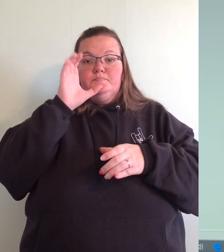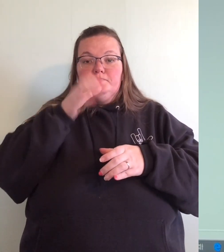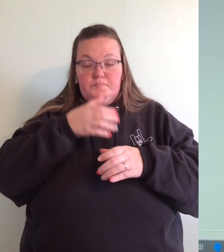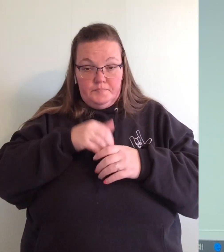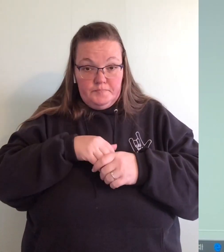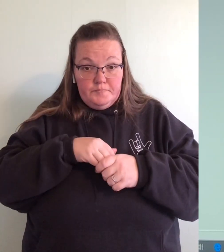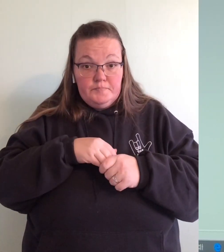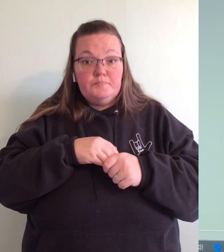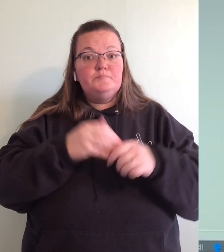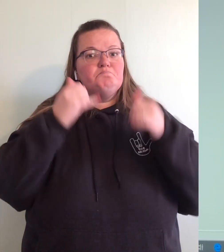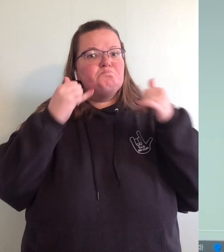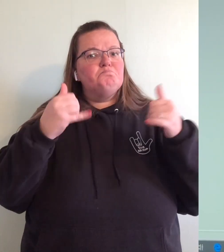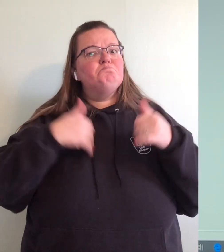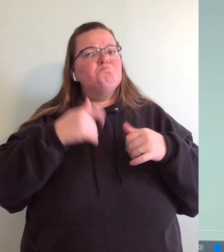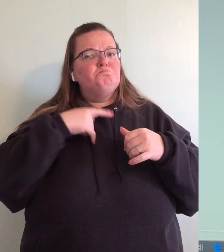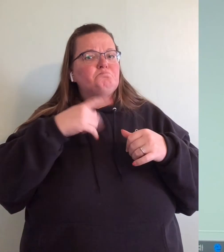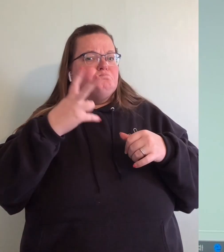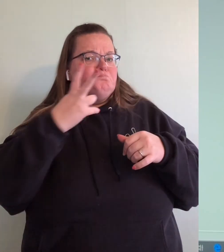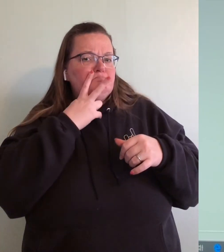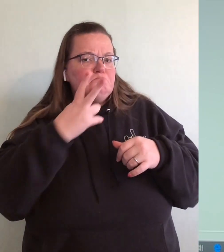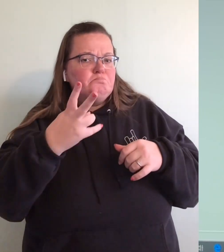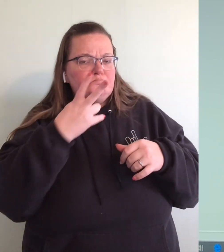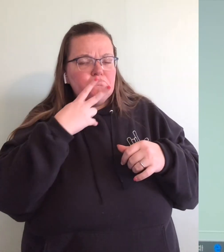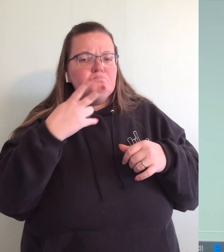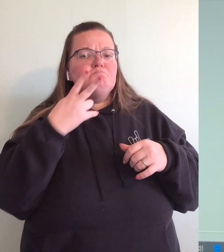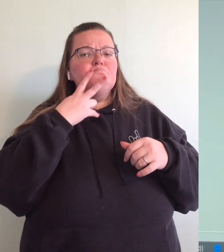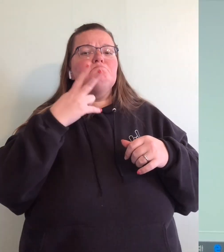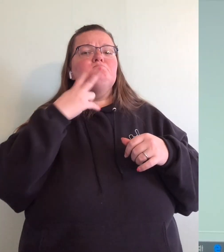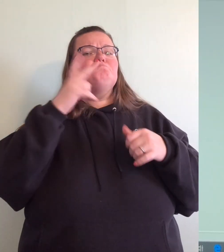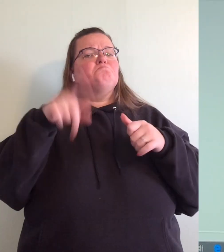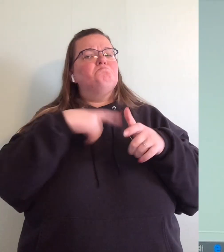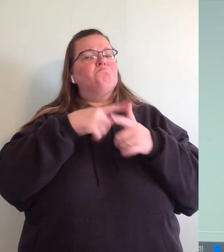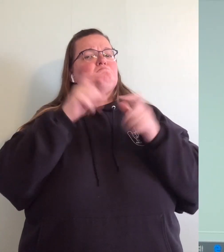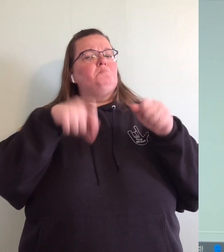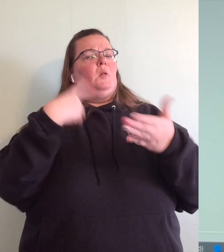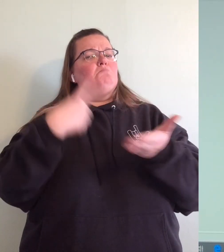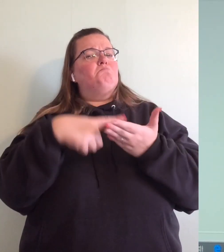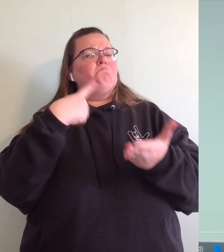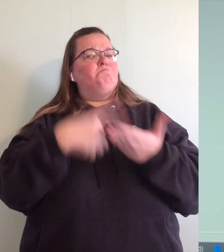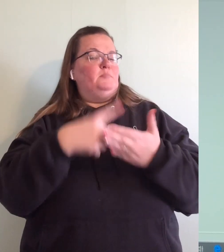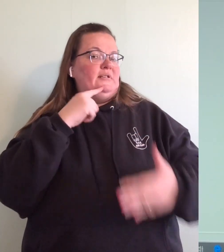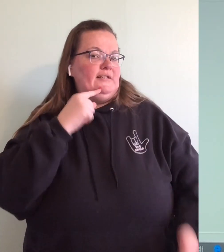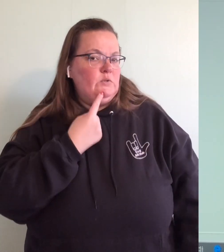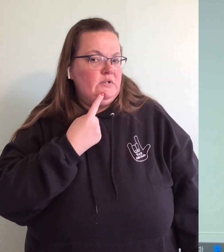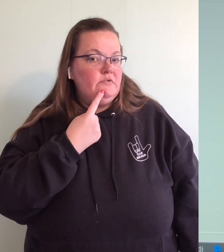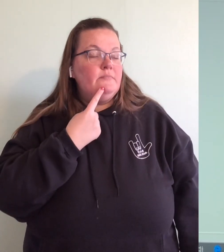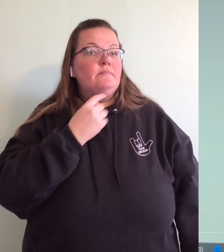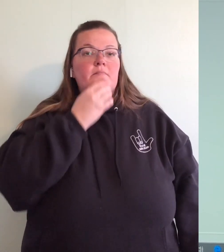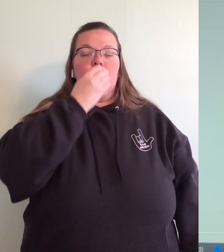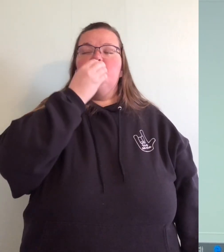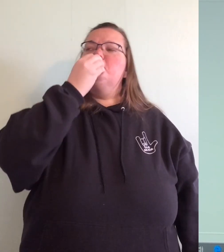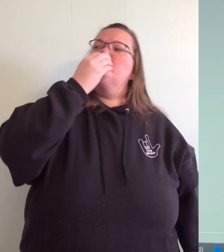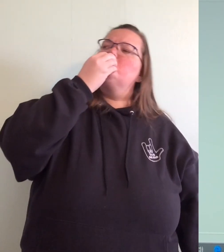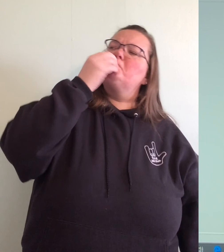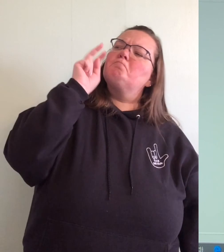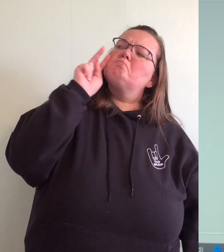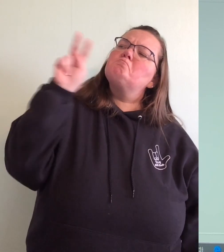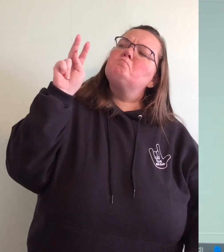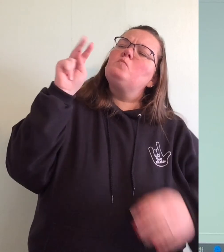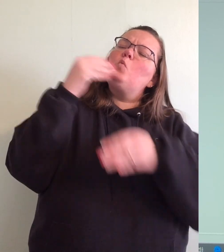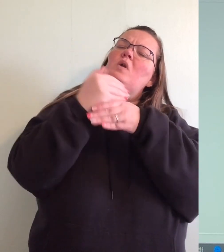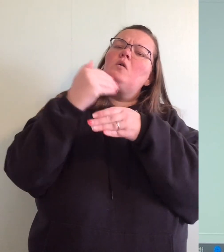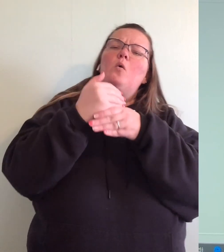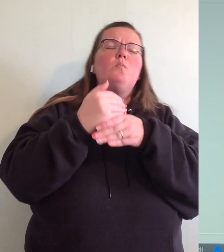my pipe lit up and going nicely, why, now we can get to business. It's snowing again," he added, cocking his eye at the